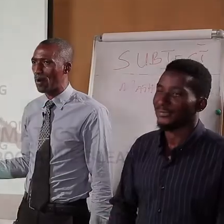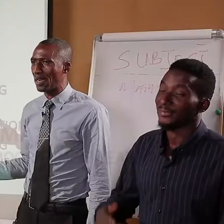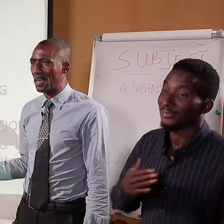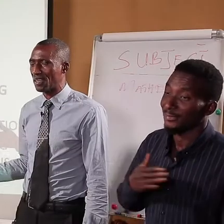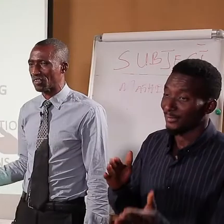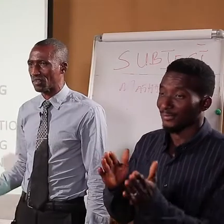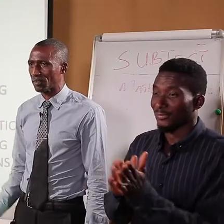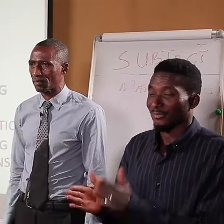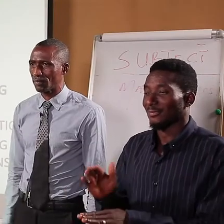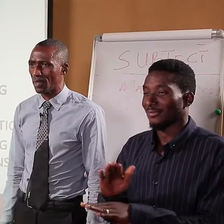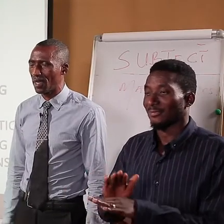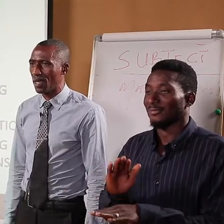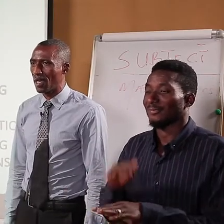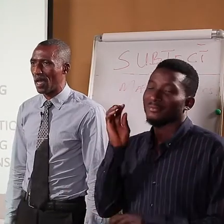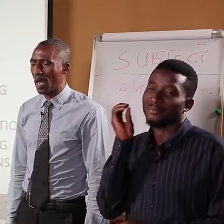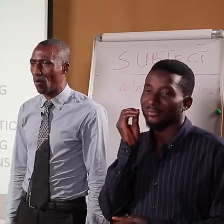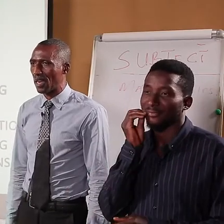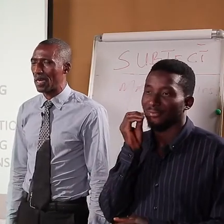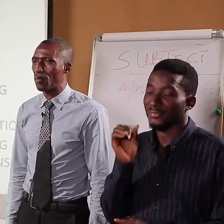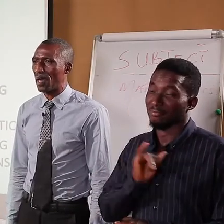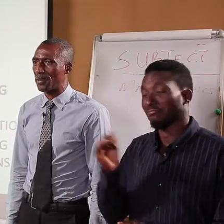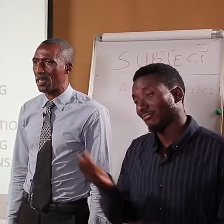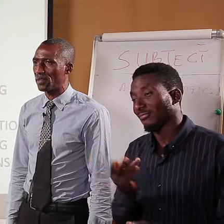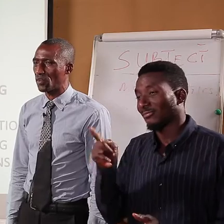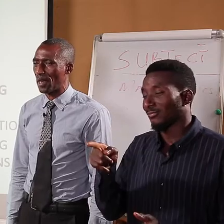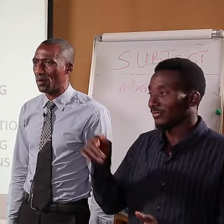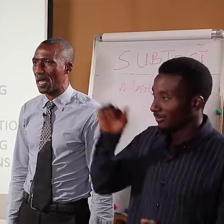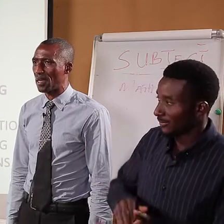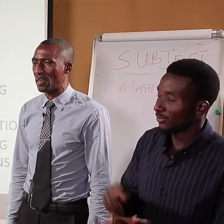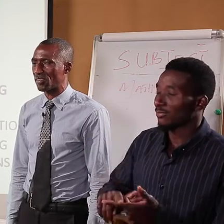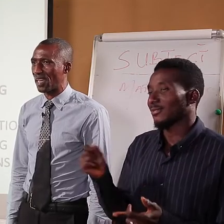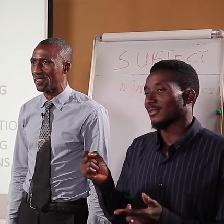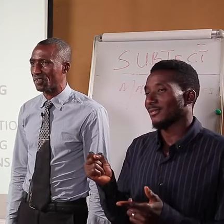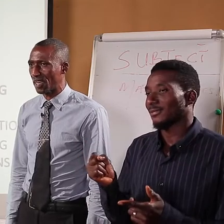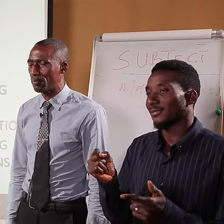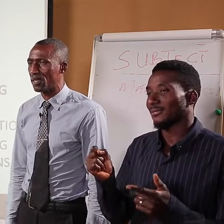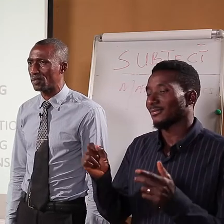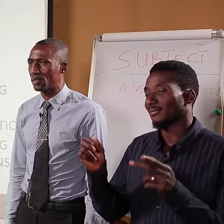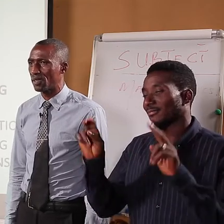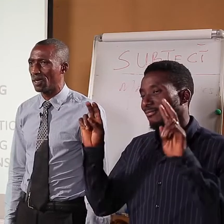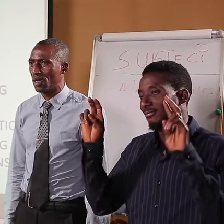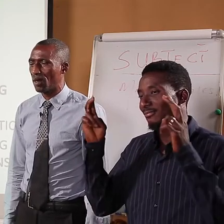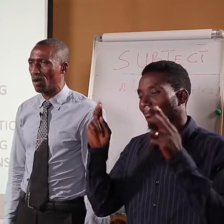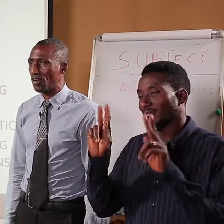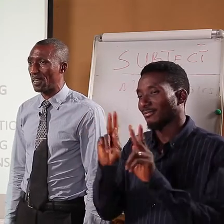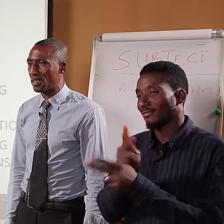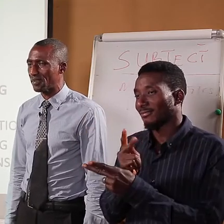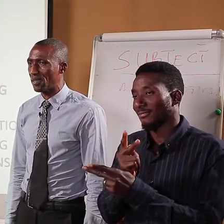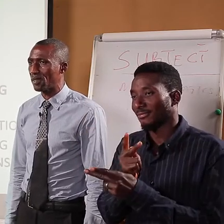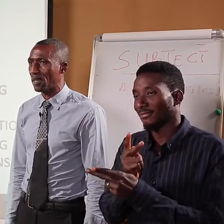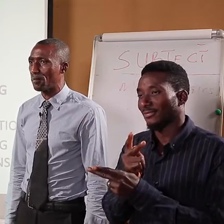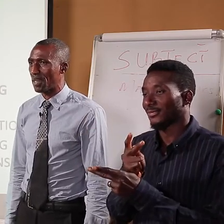My able learners, I welcome you again to another exciting segment of